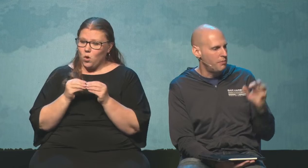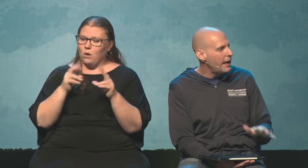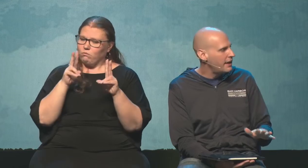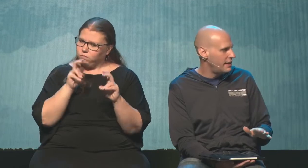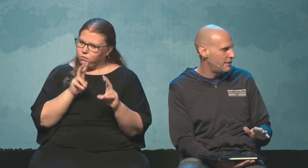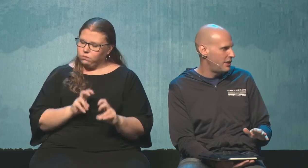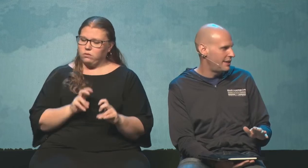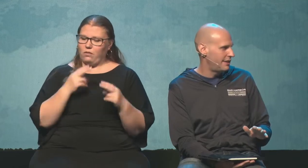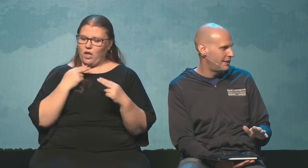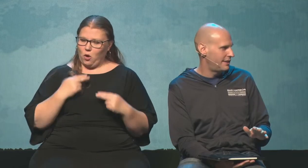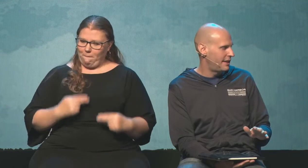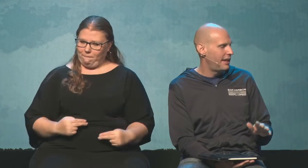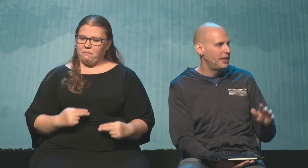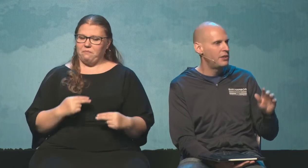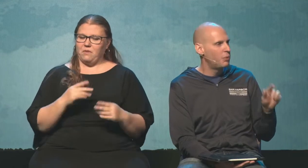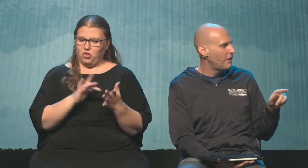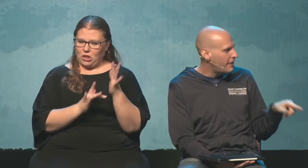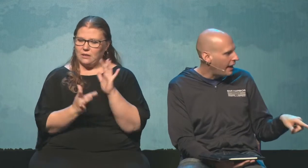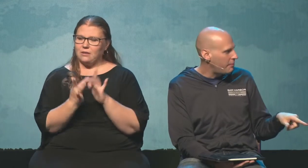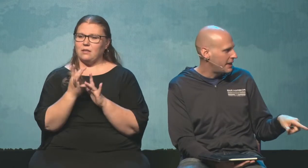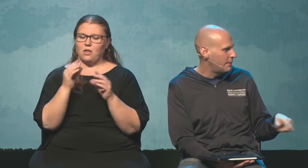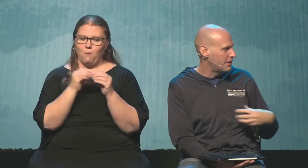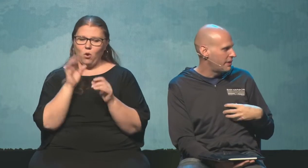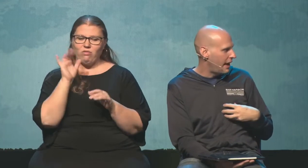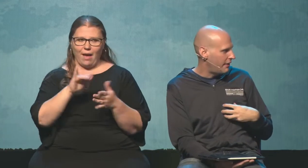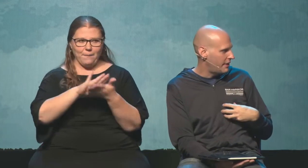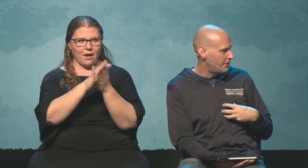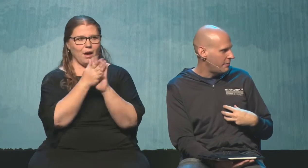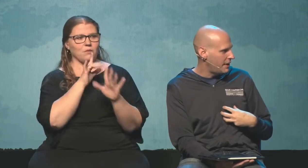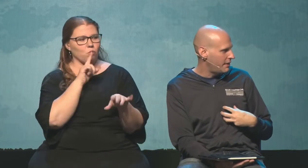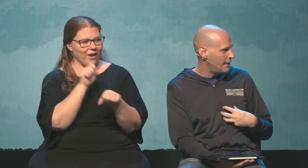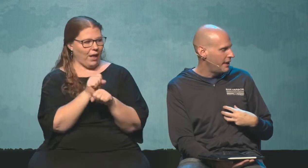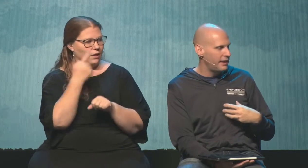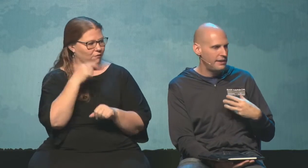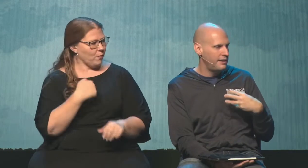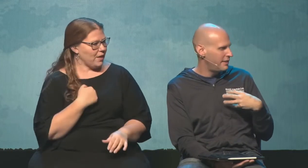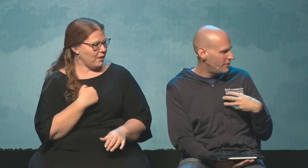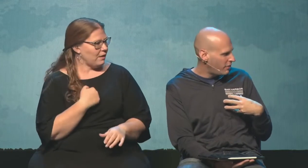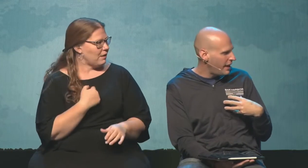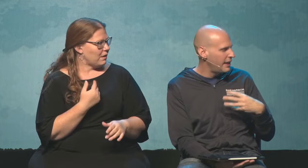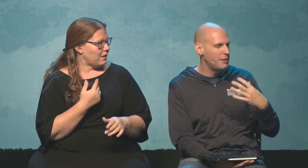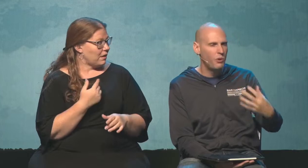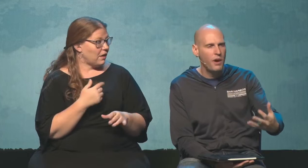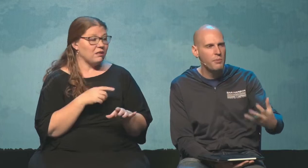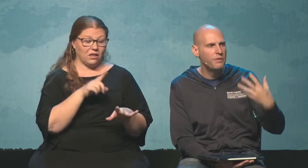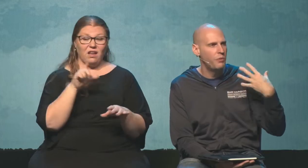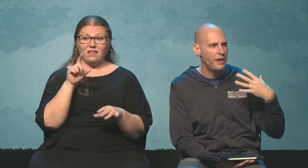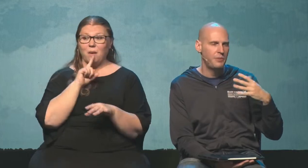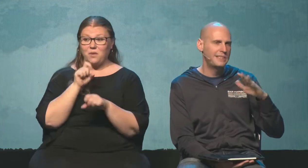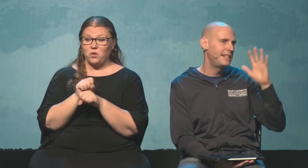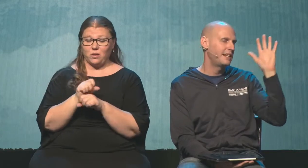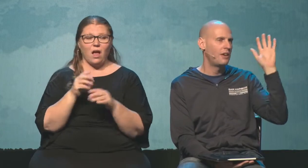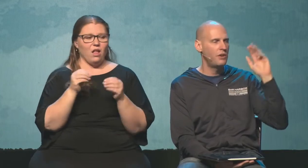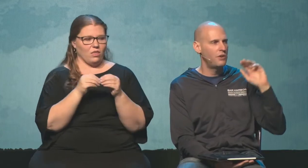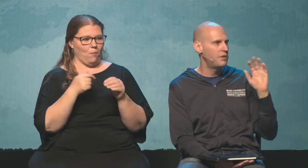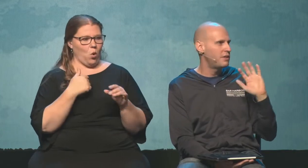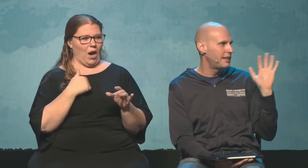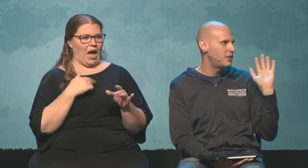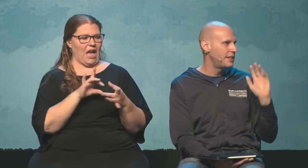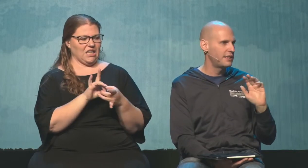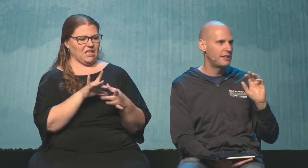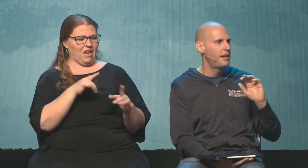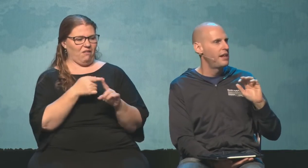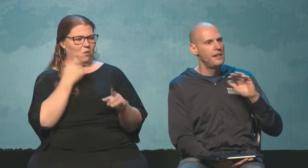the humanity of Jesus, the more that becomes a reality for me. Absolutely. Right? Like, the more I move away from this idea that, oh,